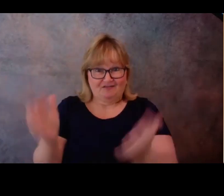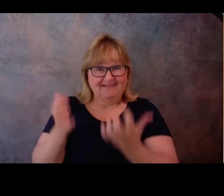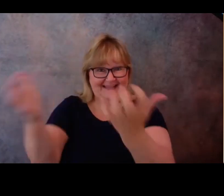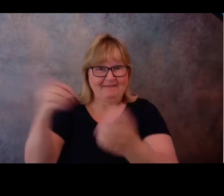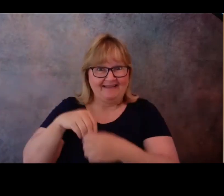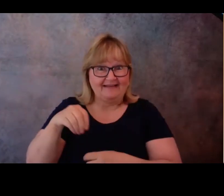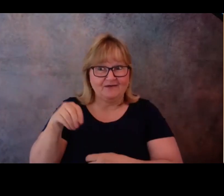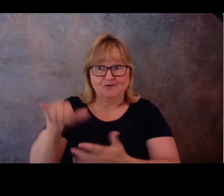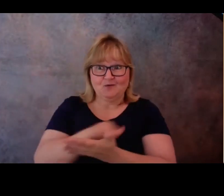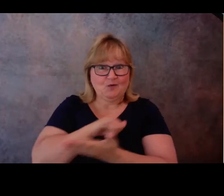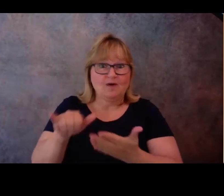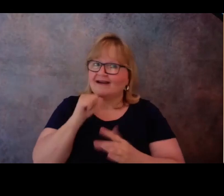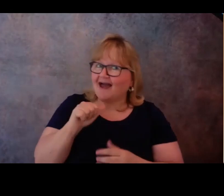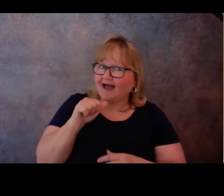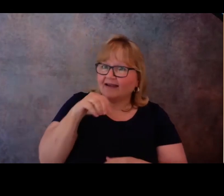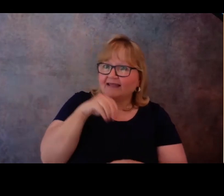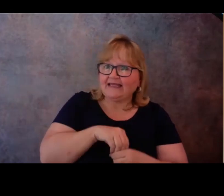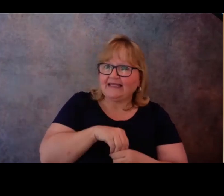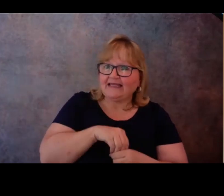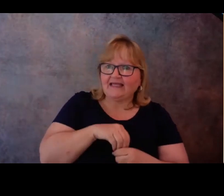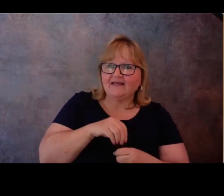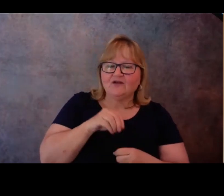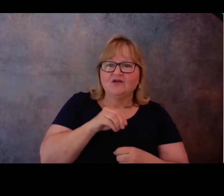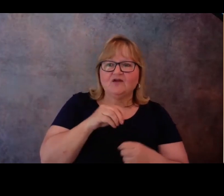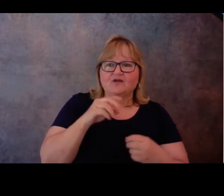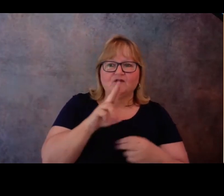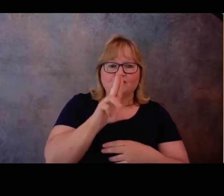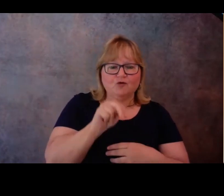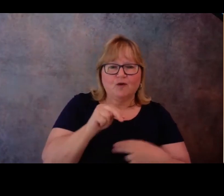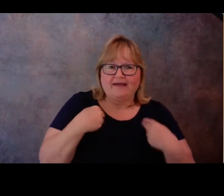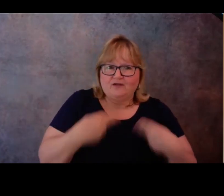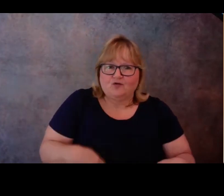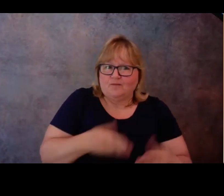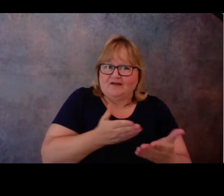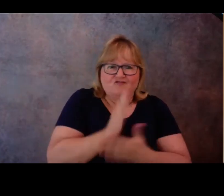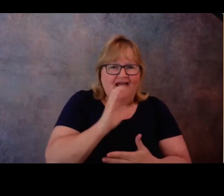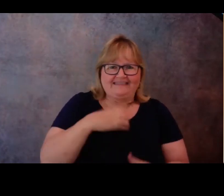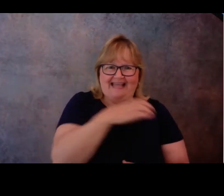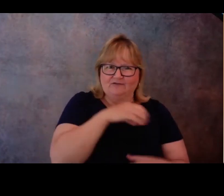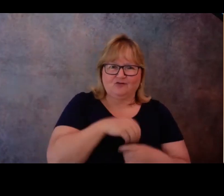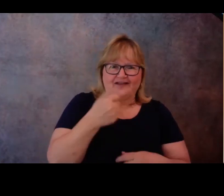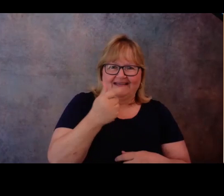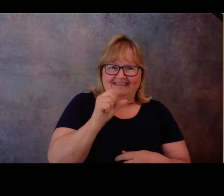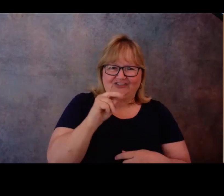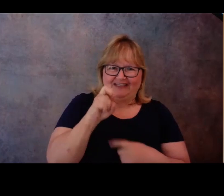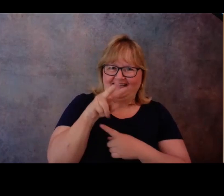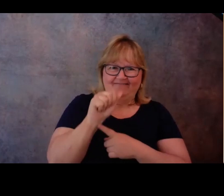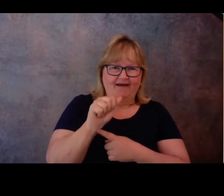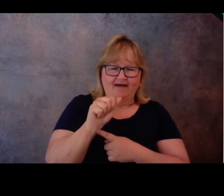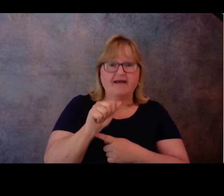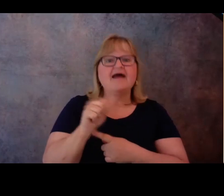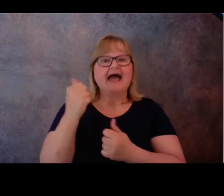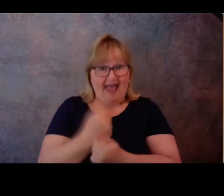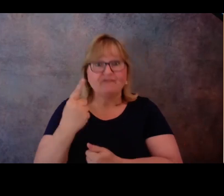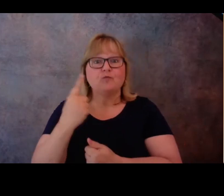York, not in the UN Human Rights Council in Geneva. Everybody expected a treaty, if it